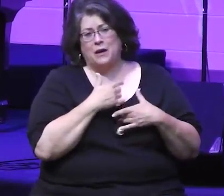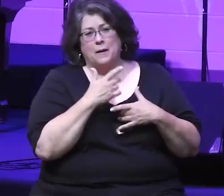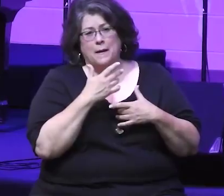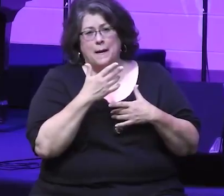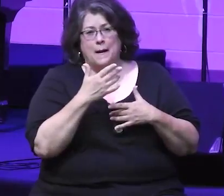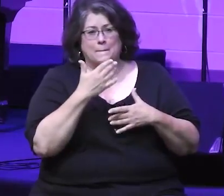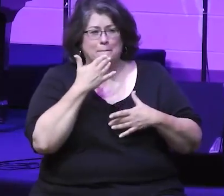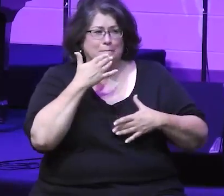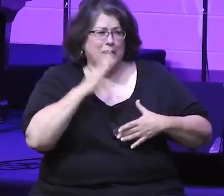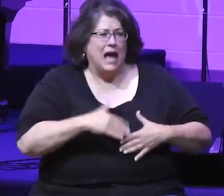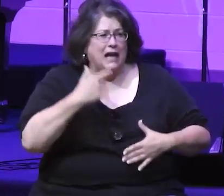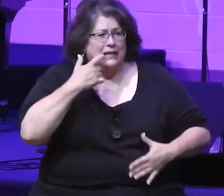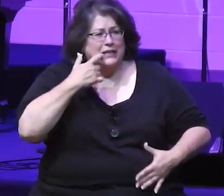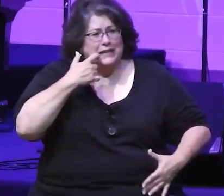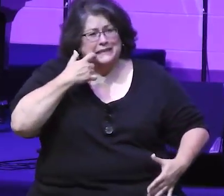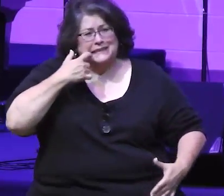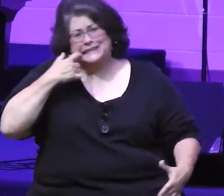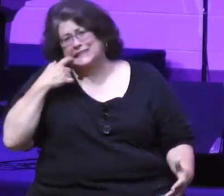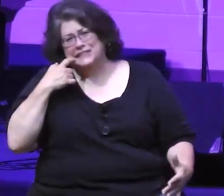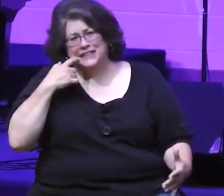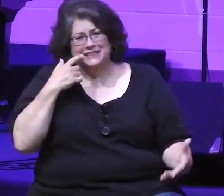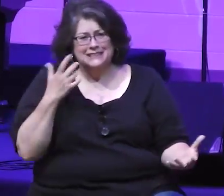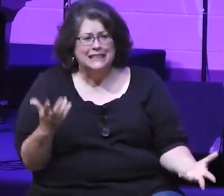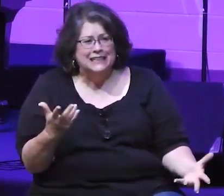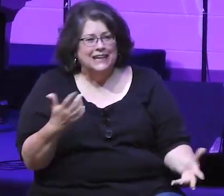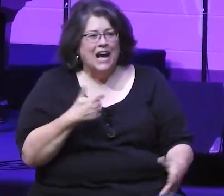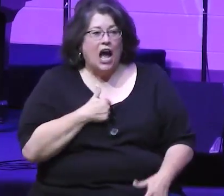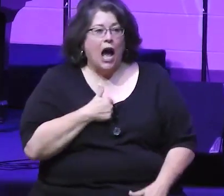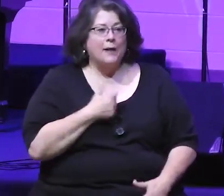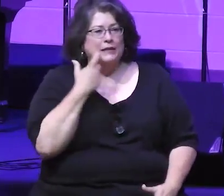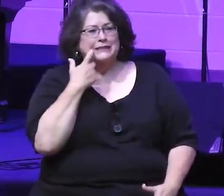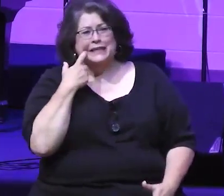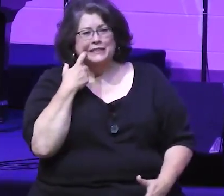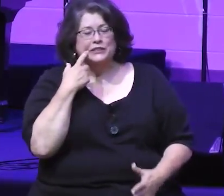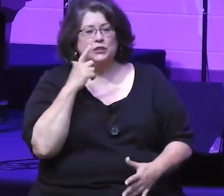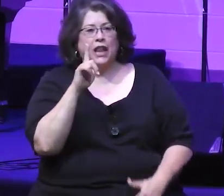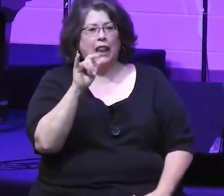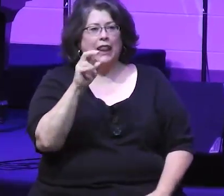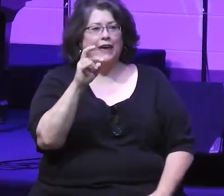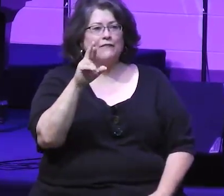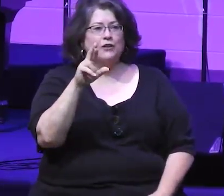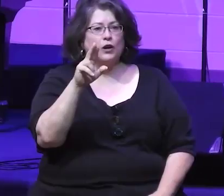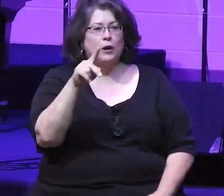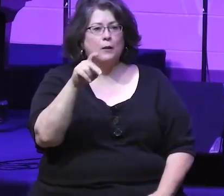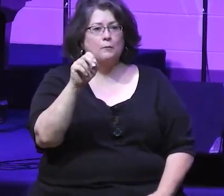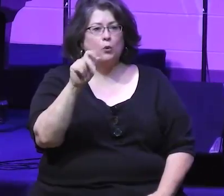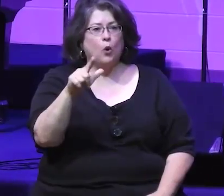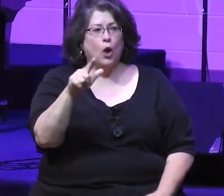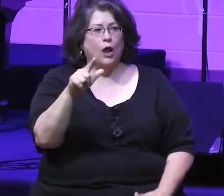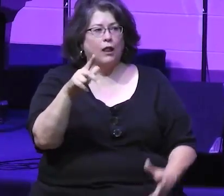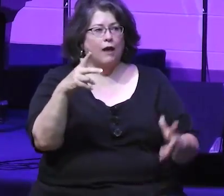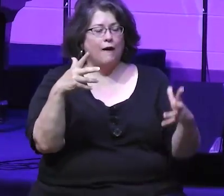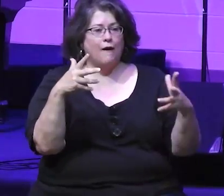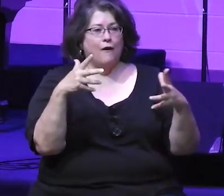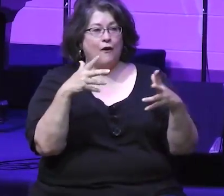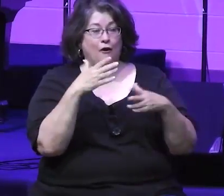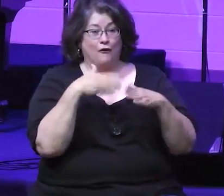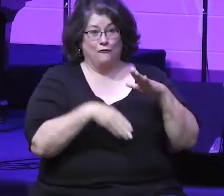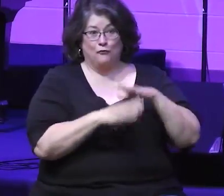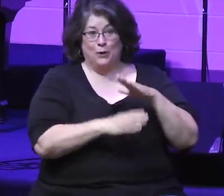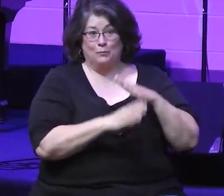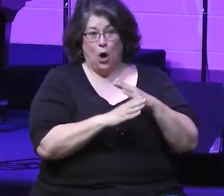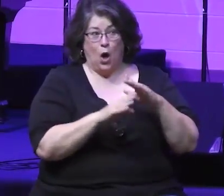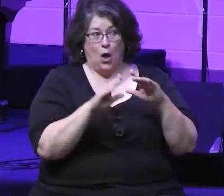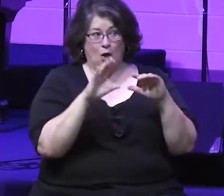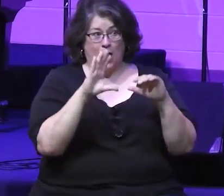I am addicted to the Liverpool Football Club. Now, if in American speak, that's English soccer, and it's my